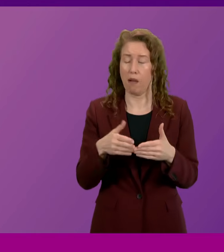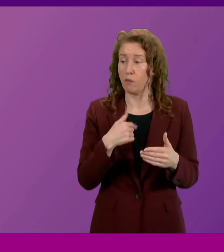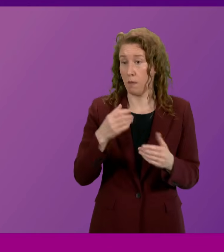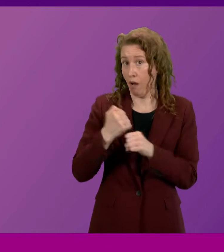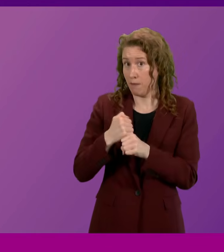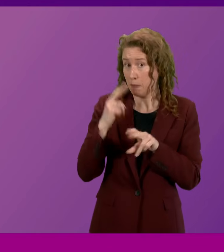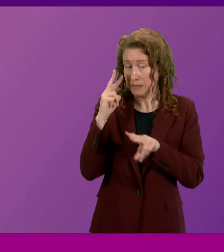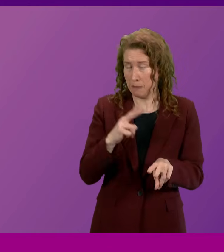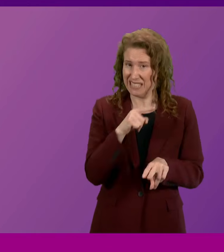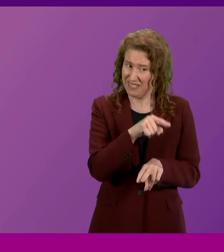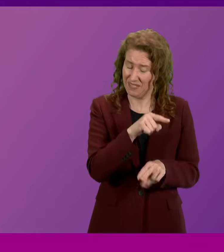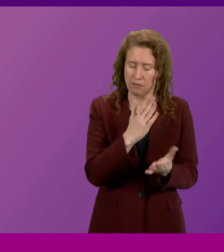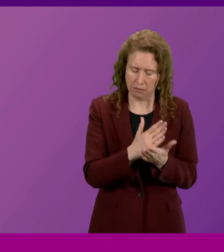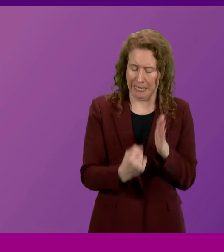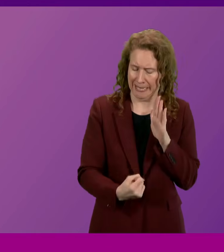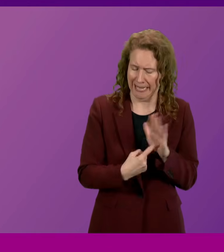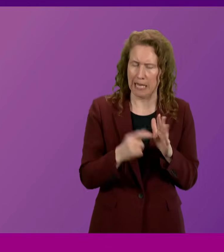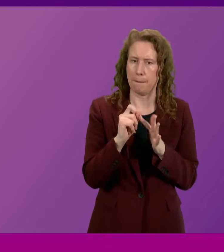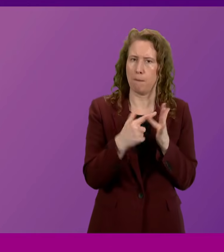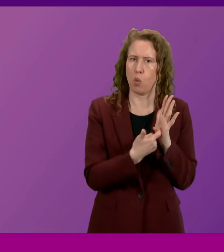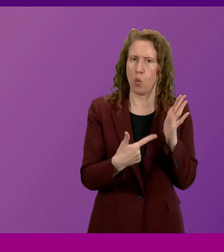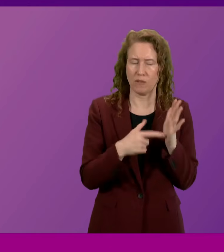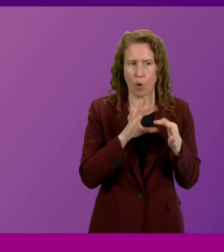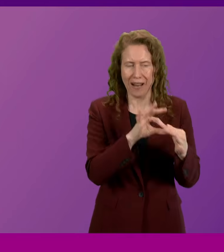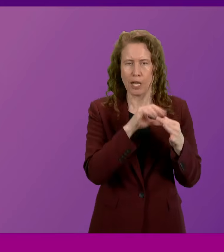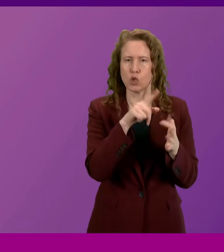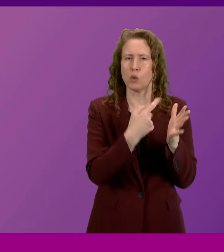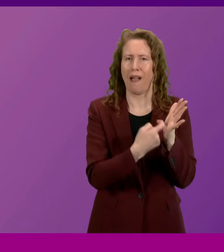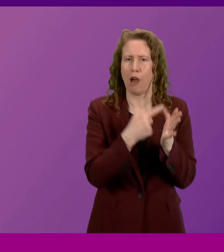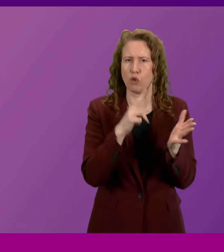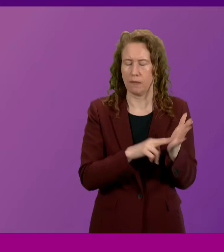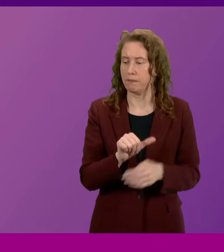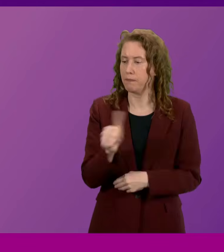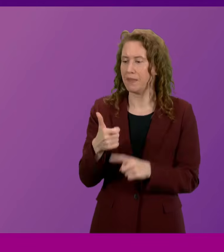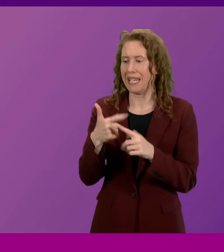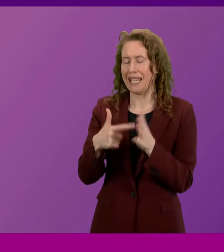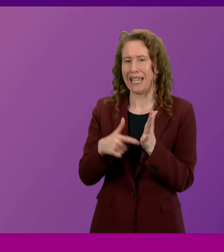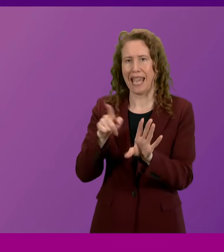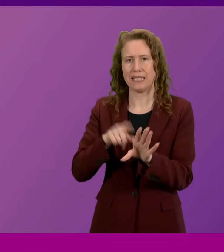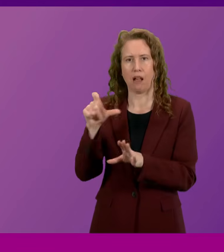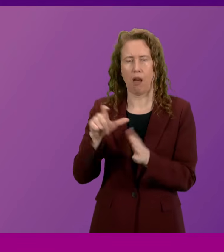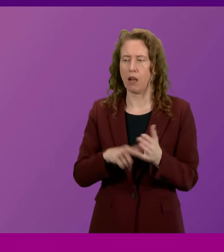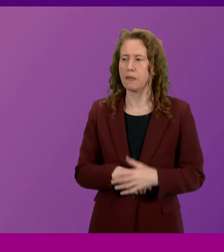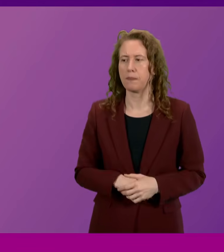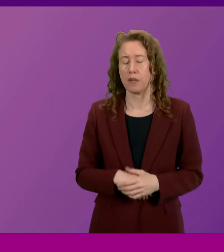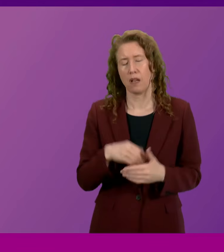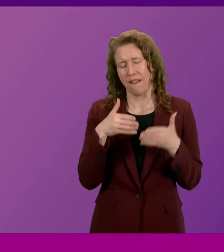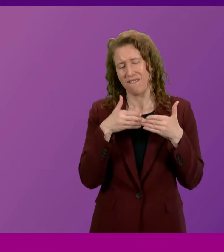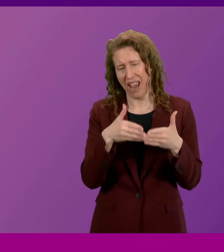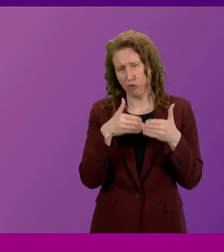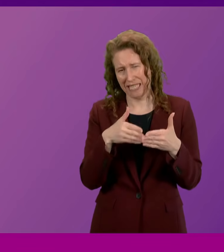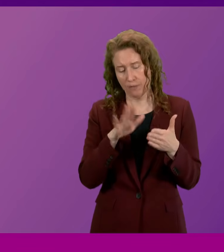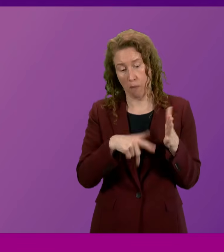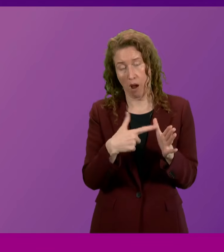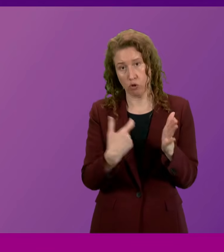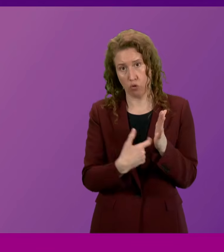perspective, remains the key port for the connection to Arran. Katie Clark. No ferries have been running from Ardrossan